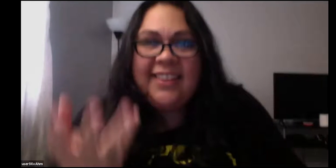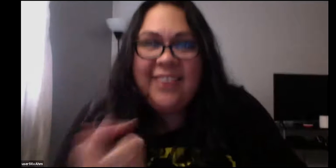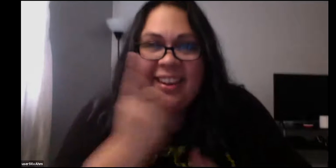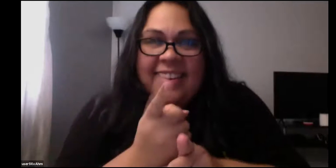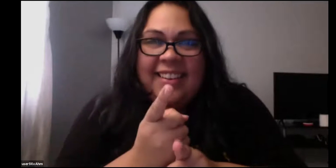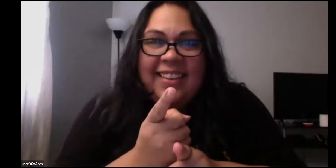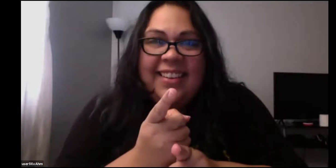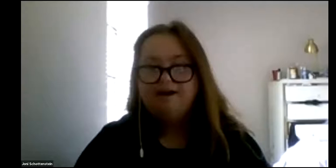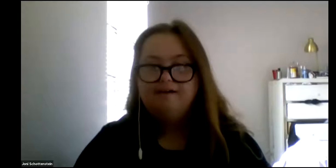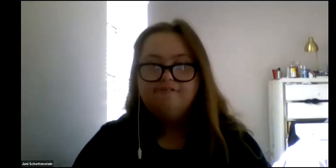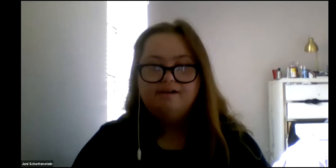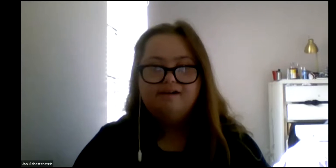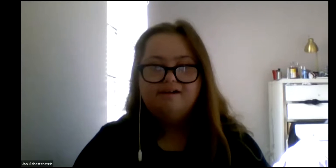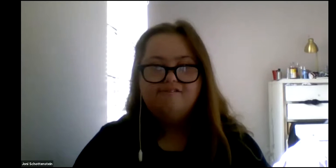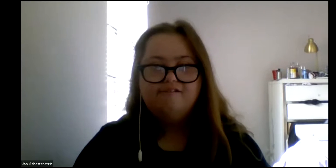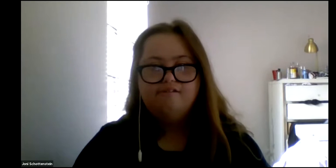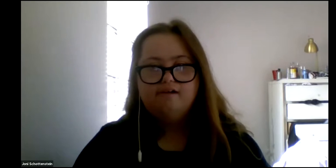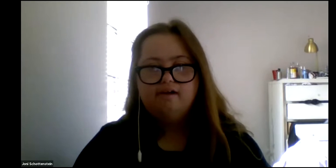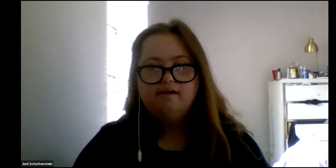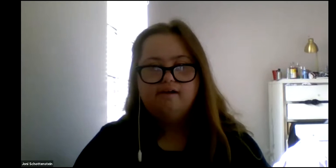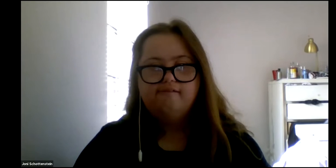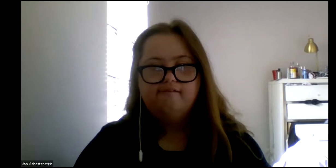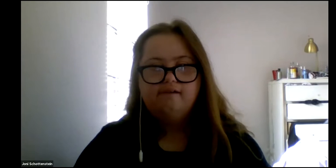right? Yeah. Okay, let's do it.